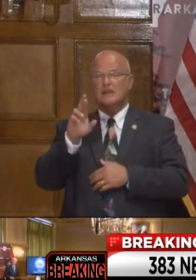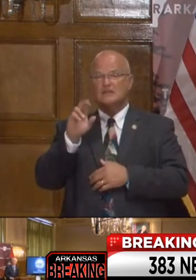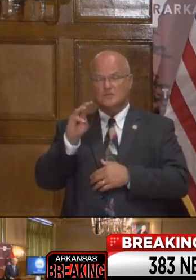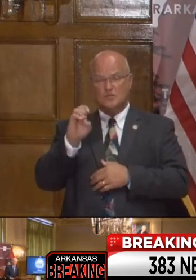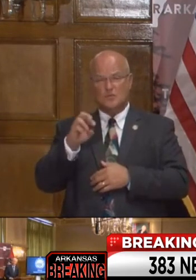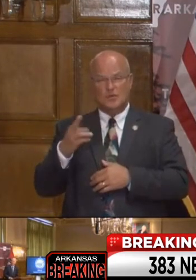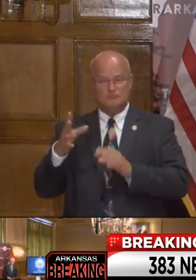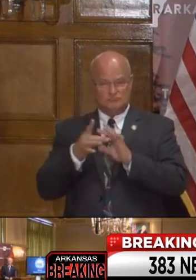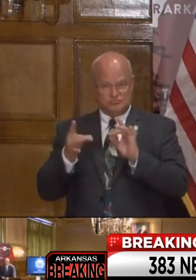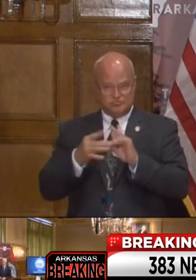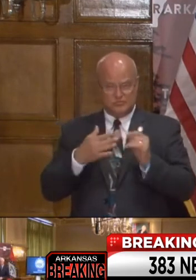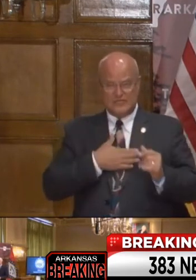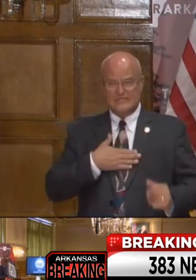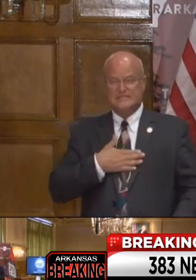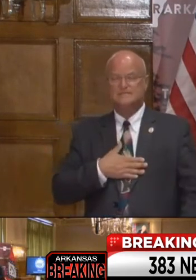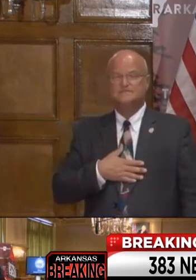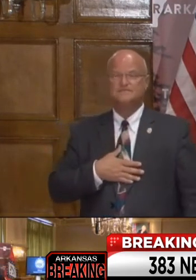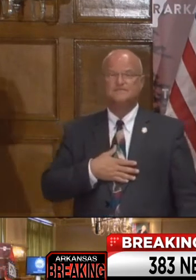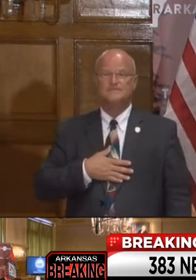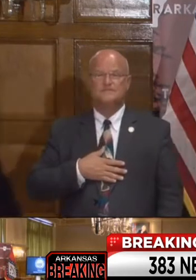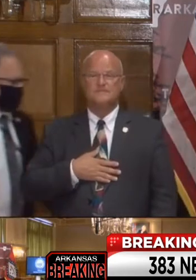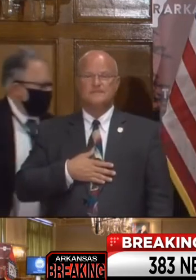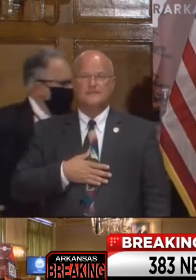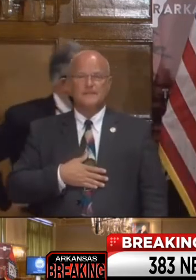Romero if you can respond to that.